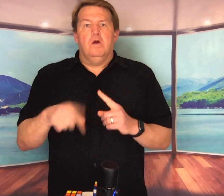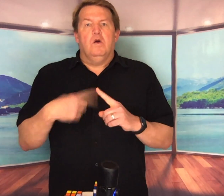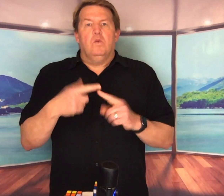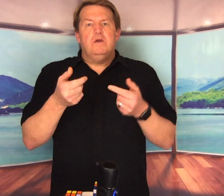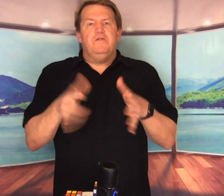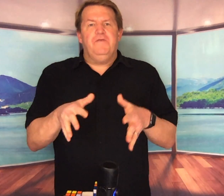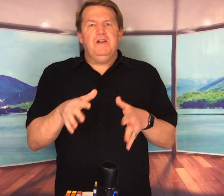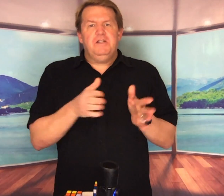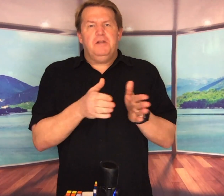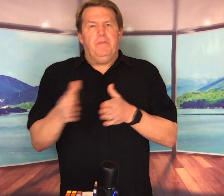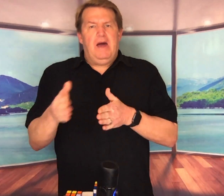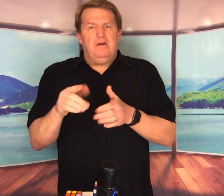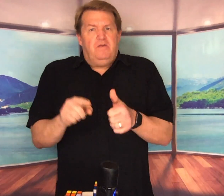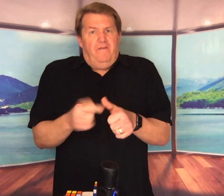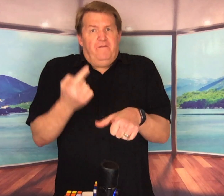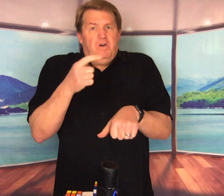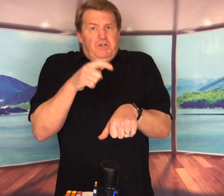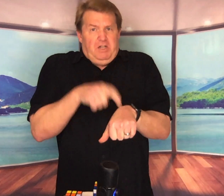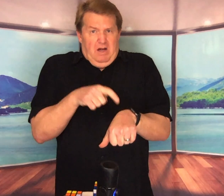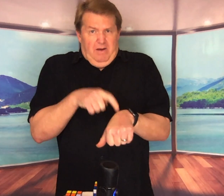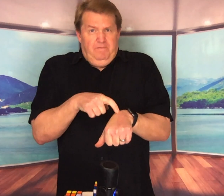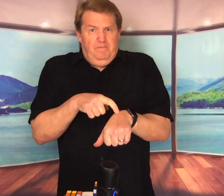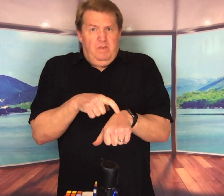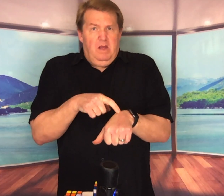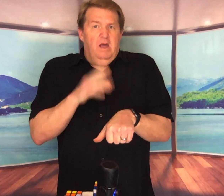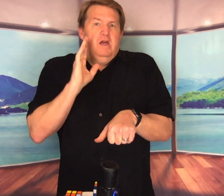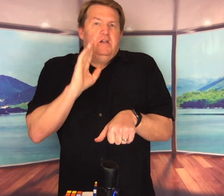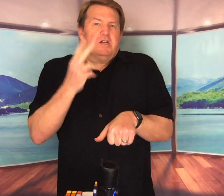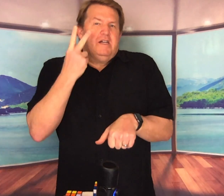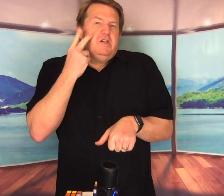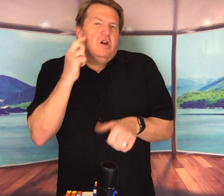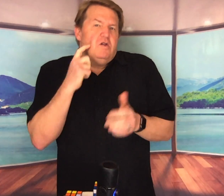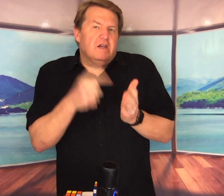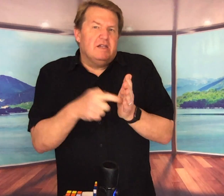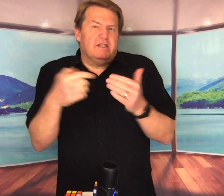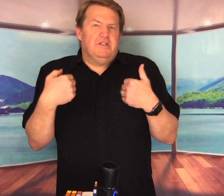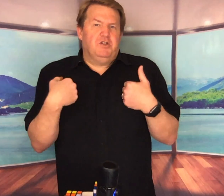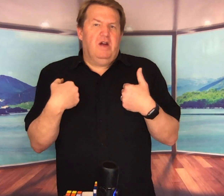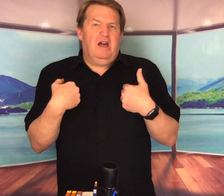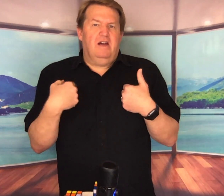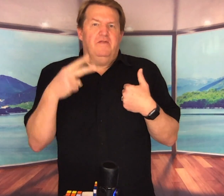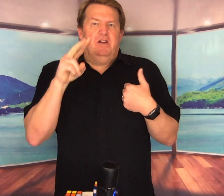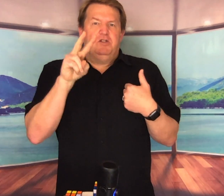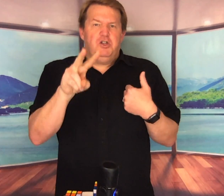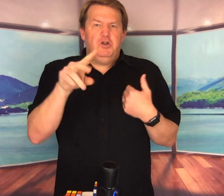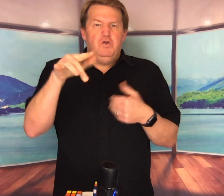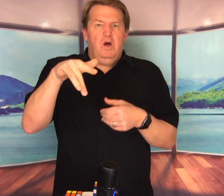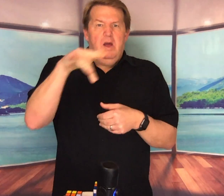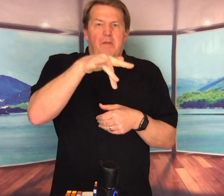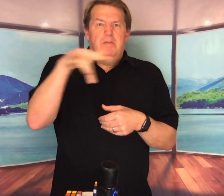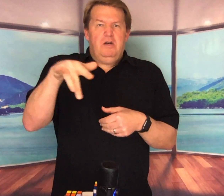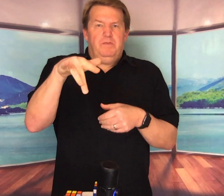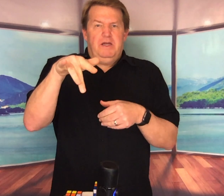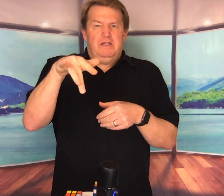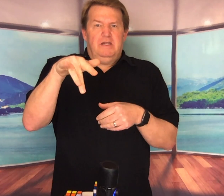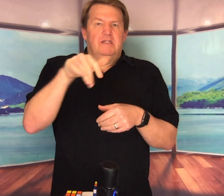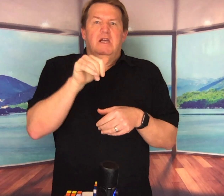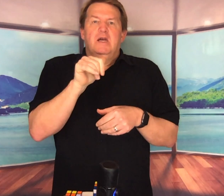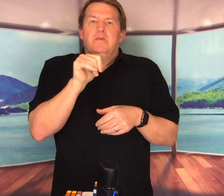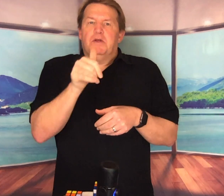When you finish the pattern the first time, you're going to notice that you have 2 middle pieces, but they're